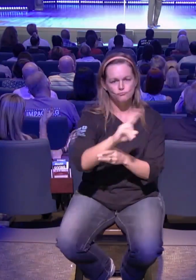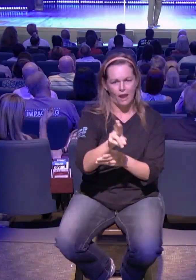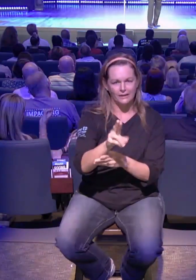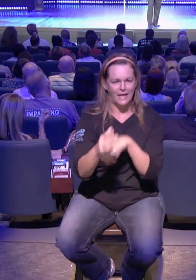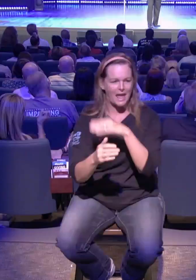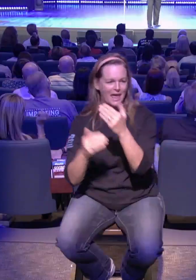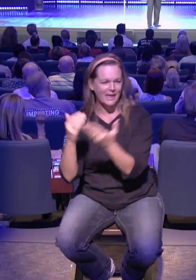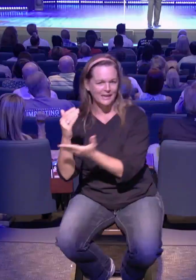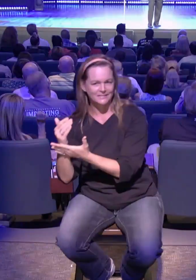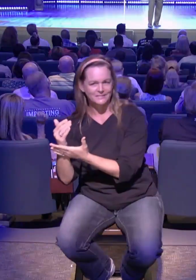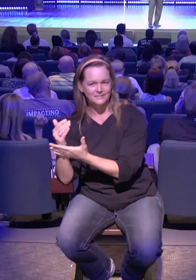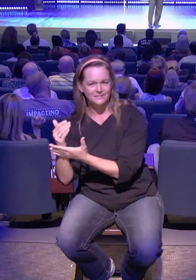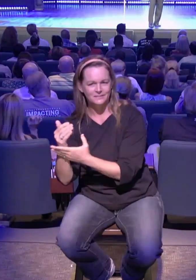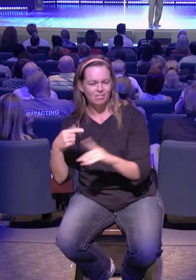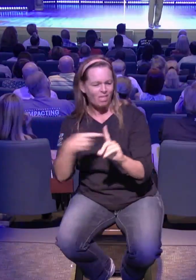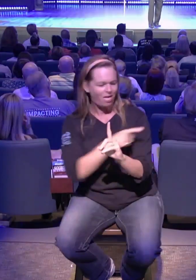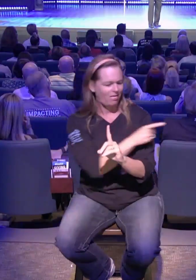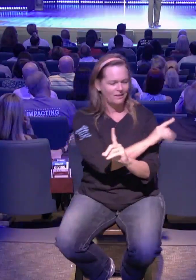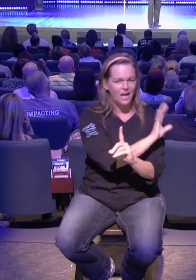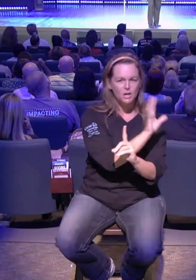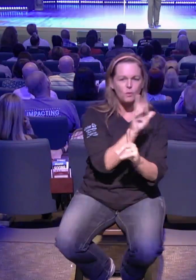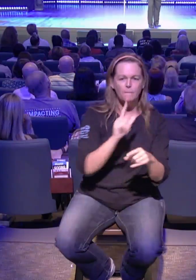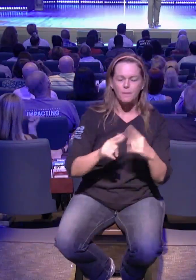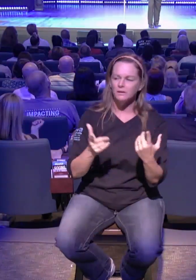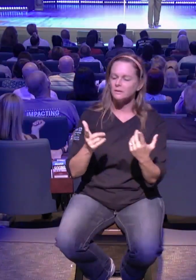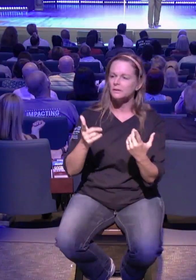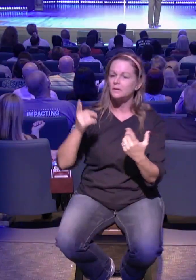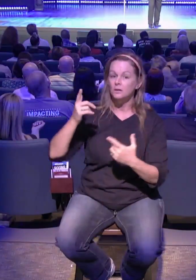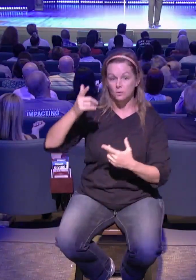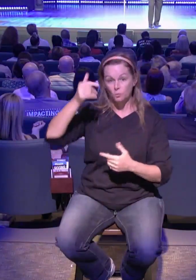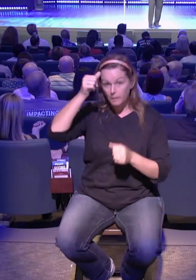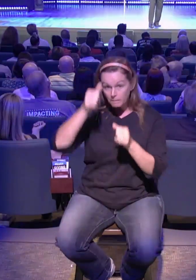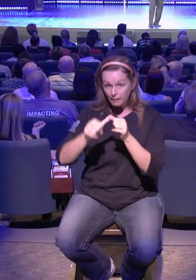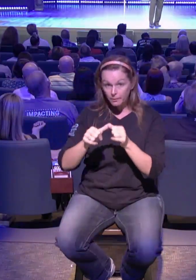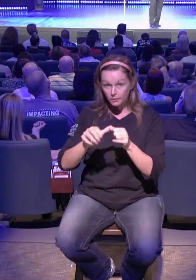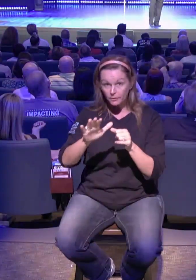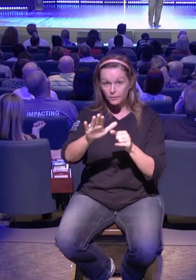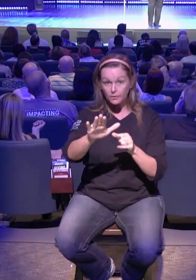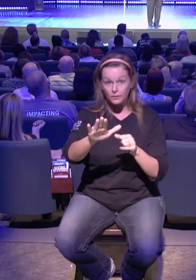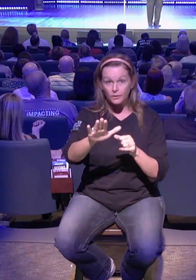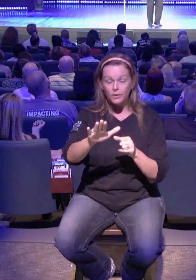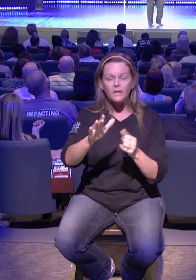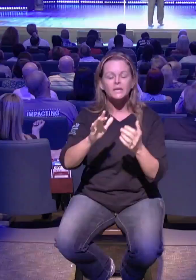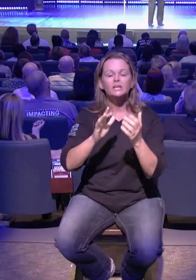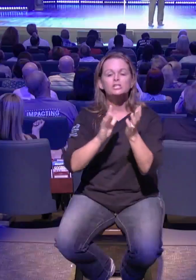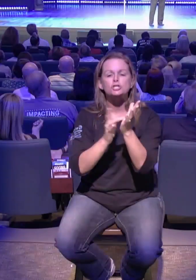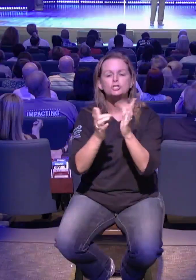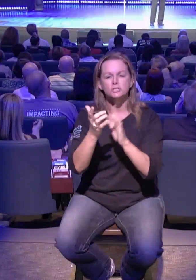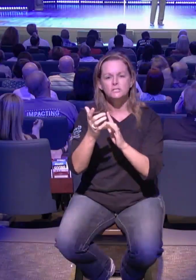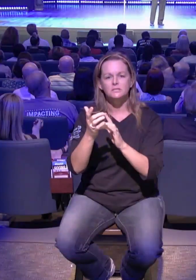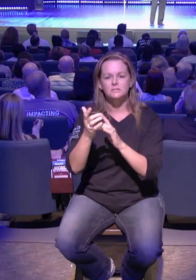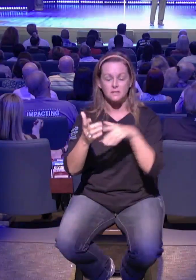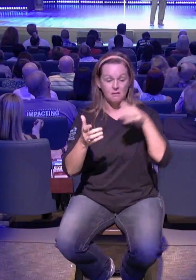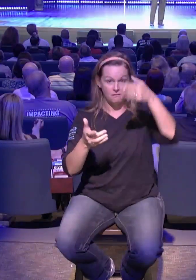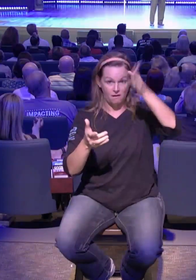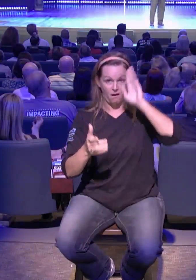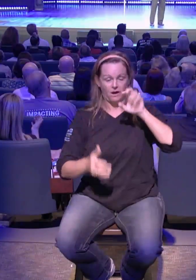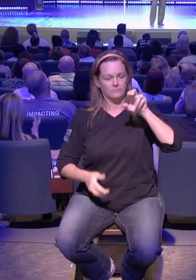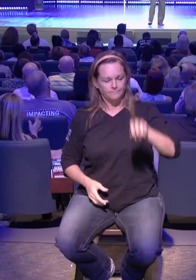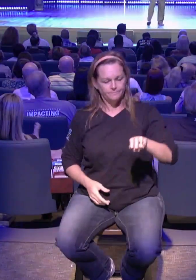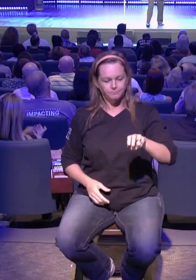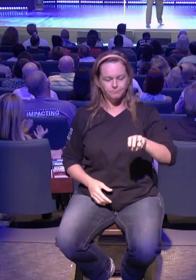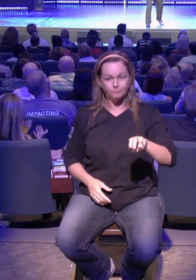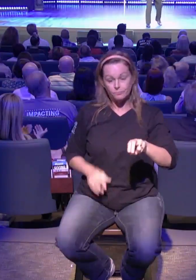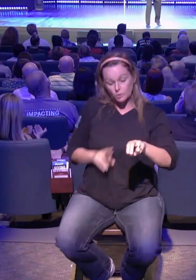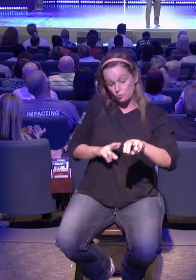because I'll get distracted, but it represents the authority of God. Because Jesus sits at the right hand of God, he represents the authority, the extension